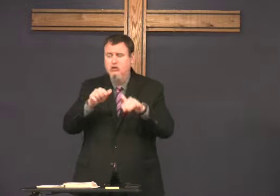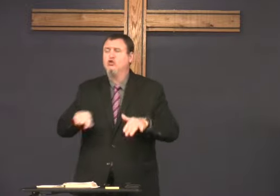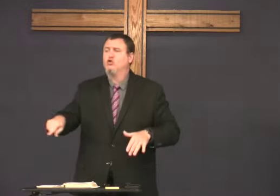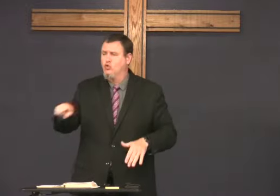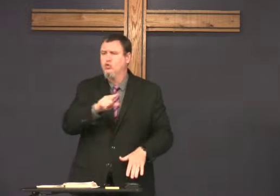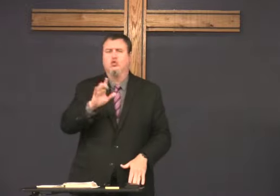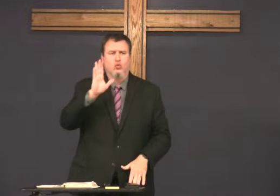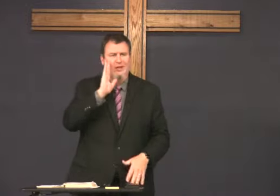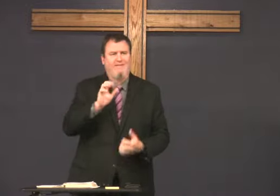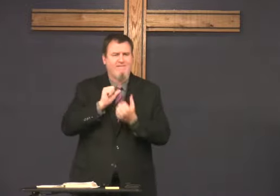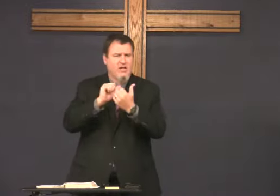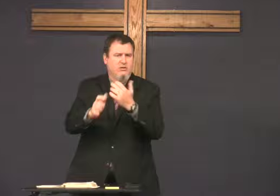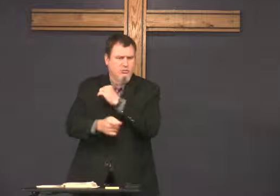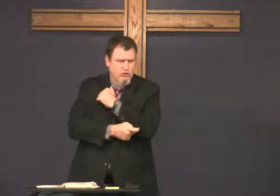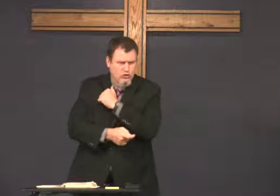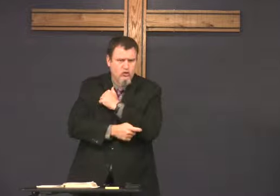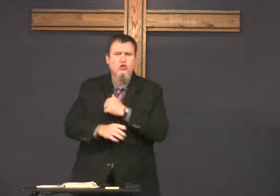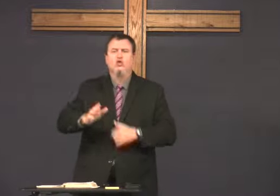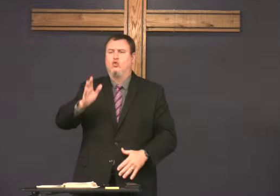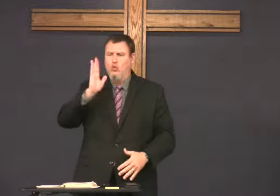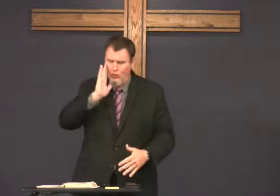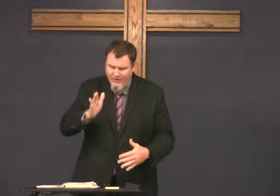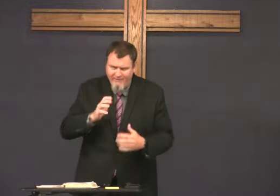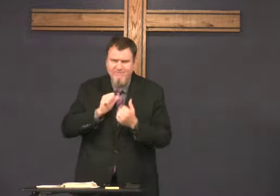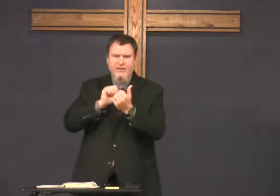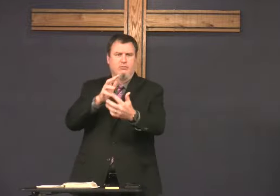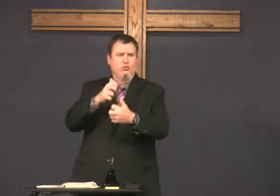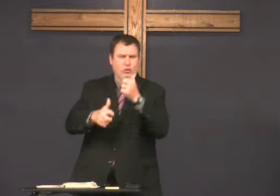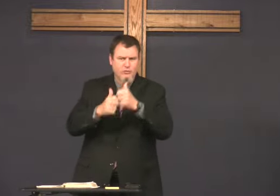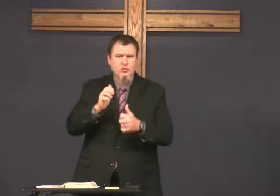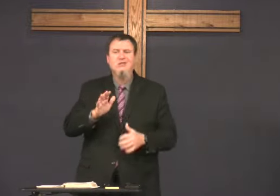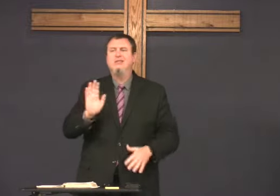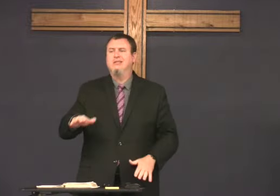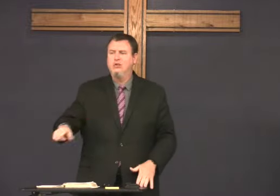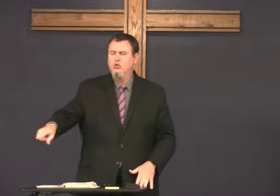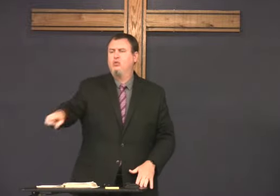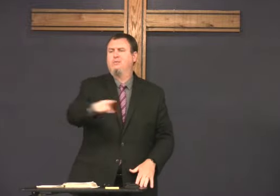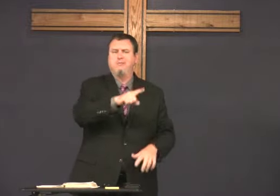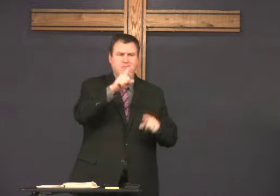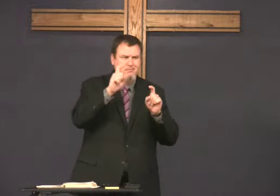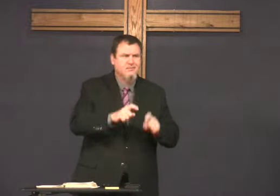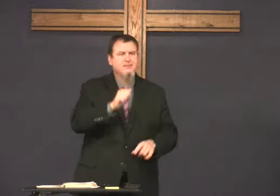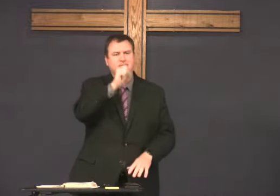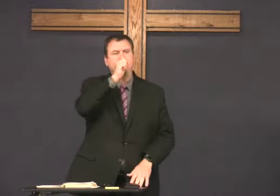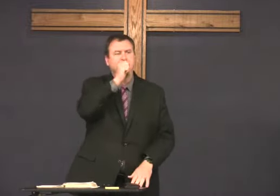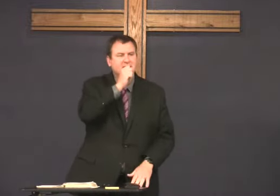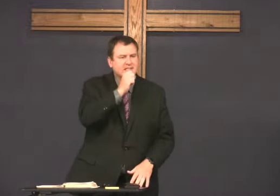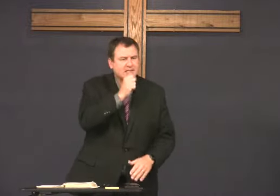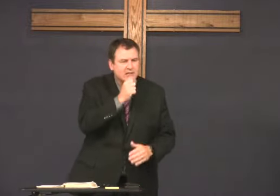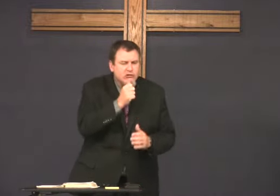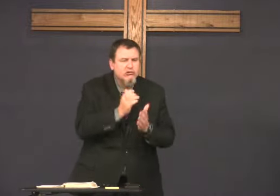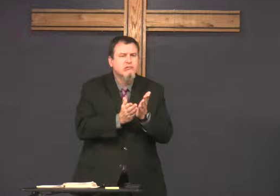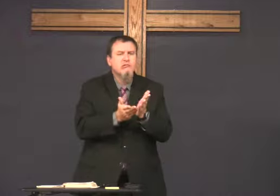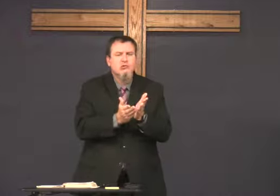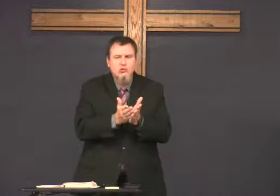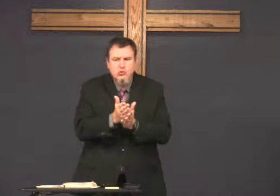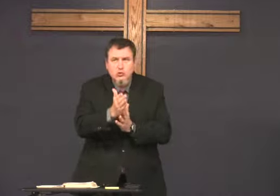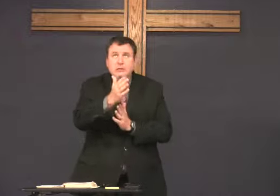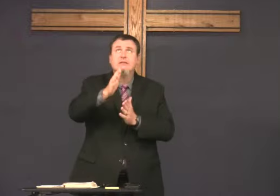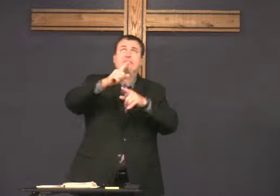he's warning you about temptation, what you'll face, and your problems. You must be patient about